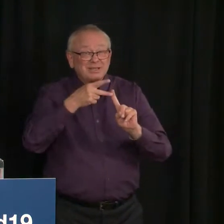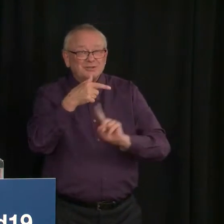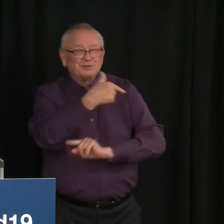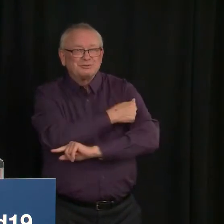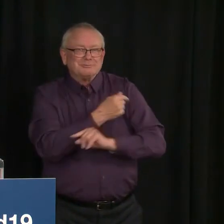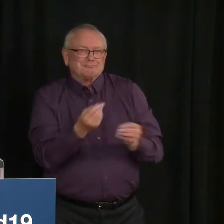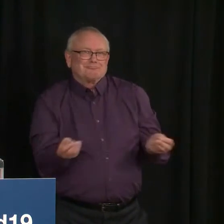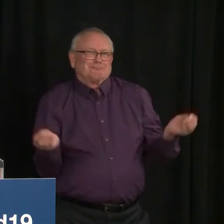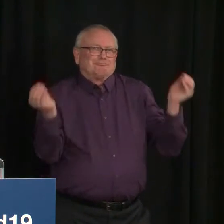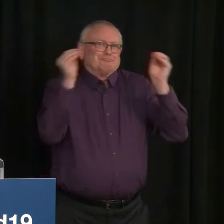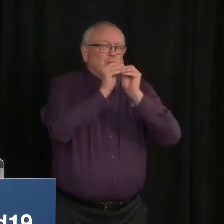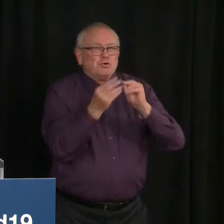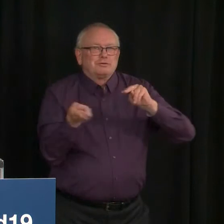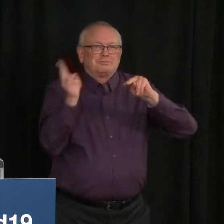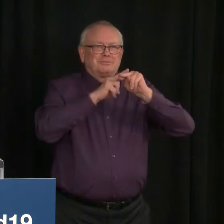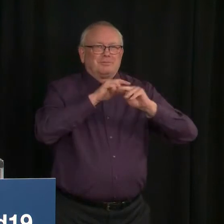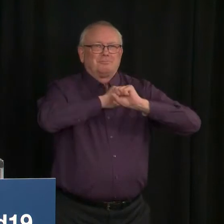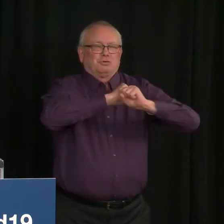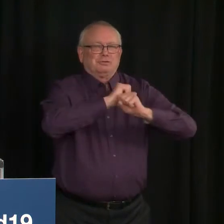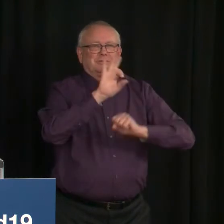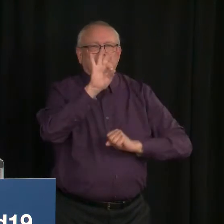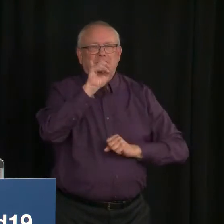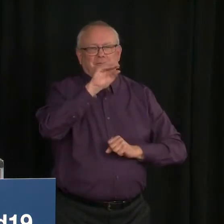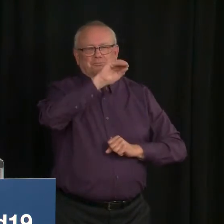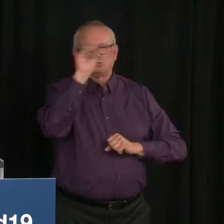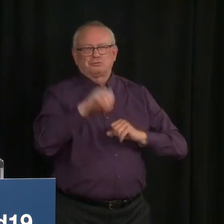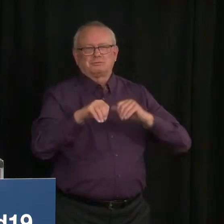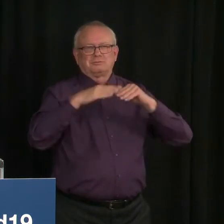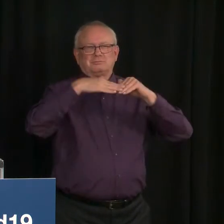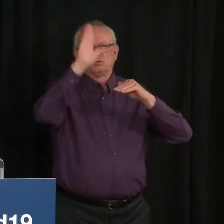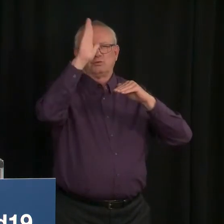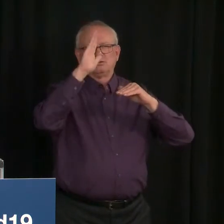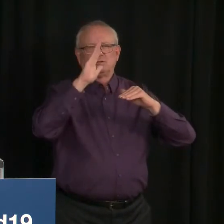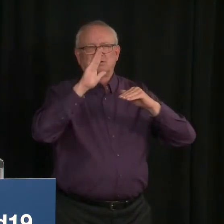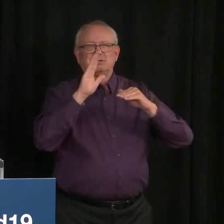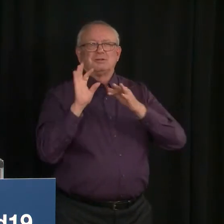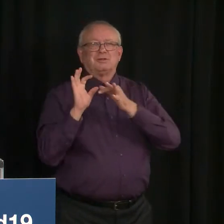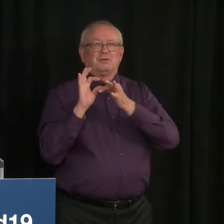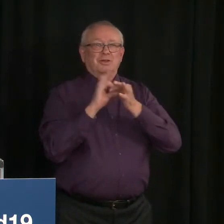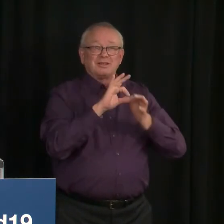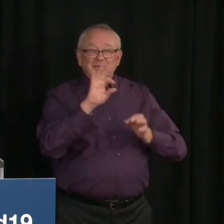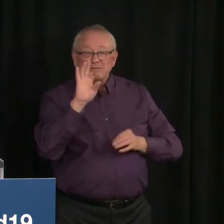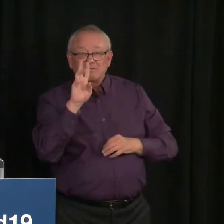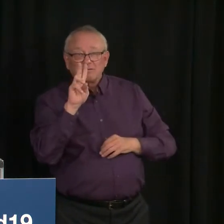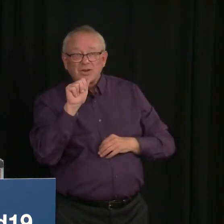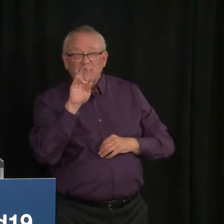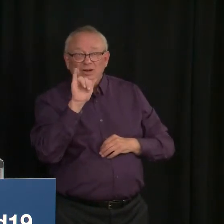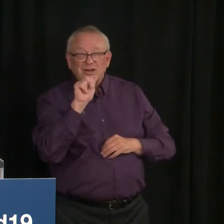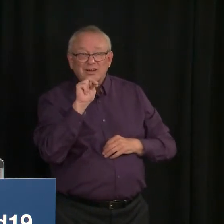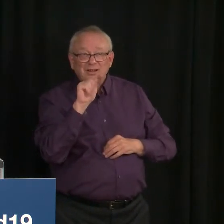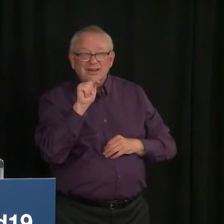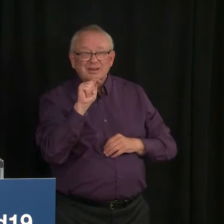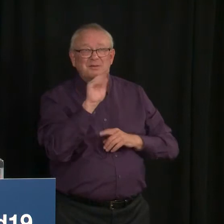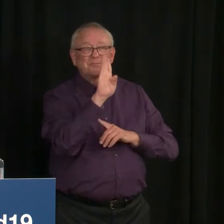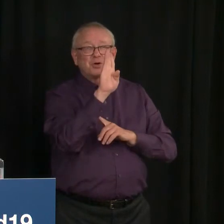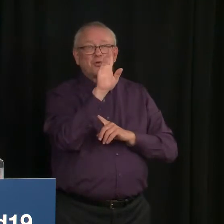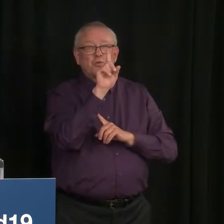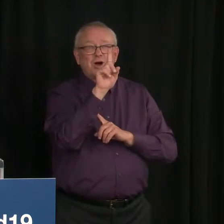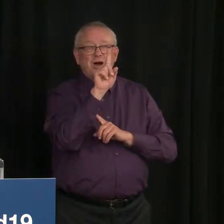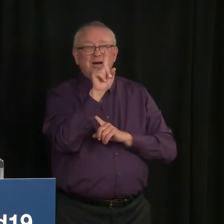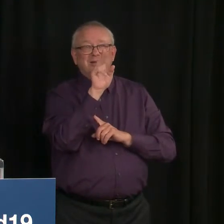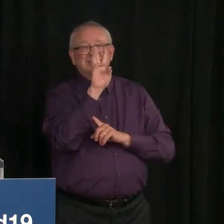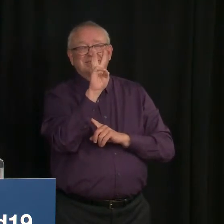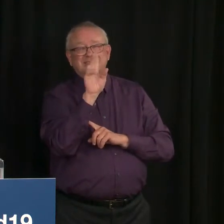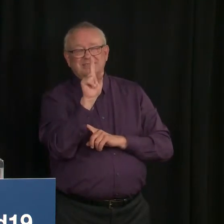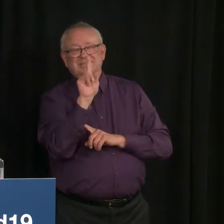to 90% or more, and particularly for this particular B1617 variant, increases even further as